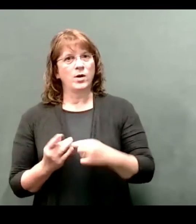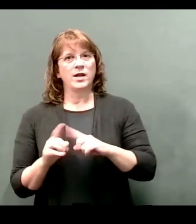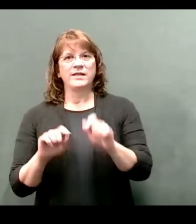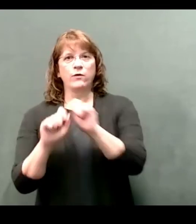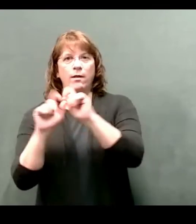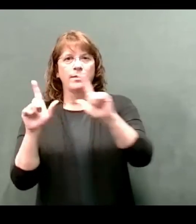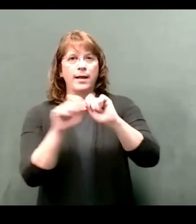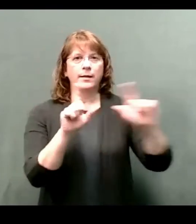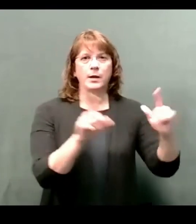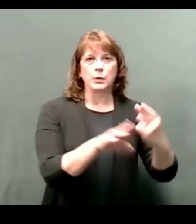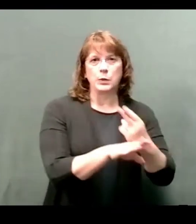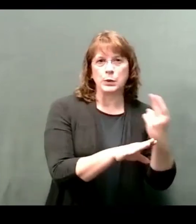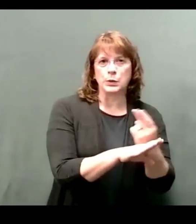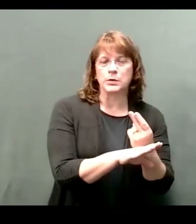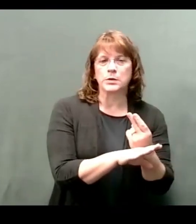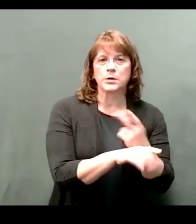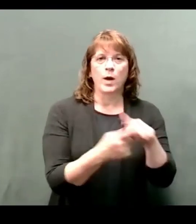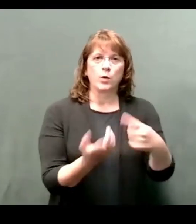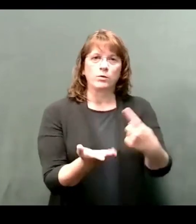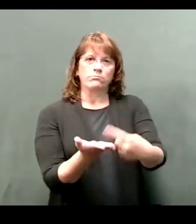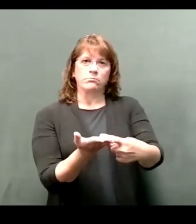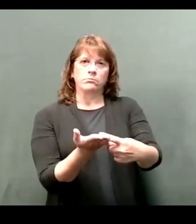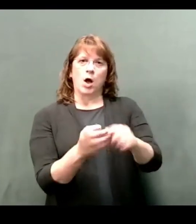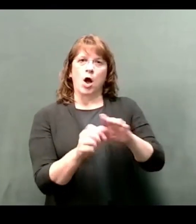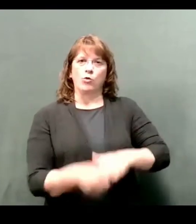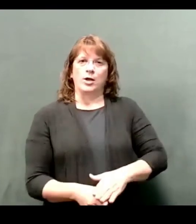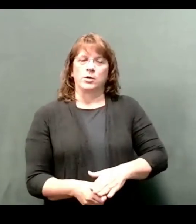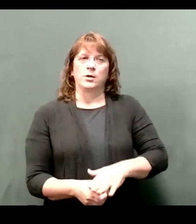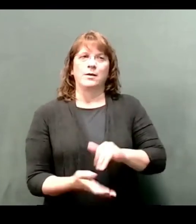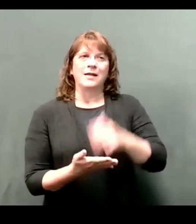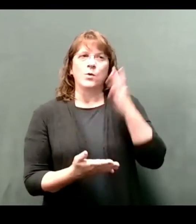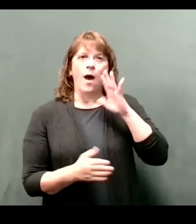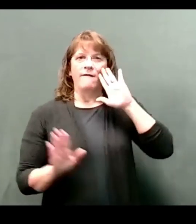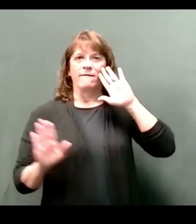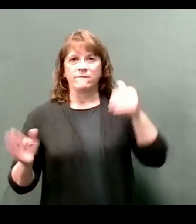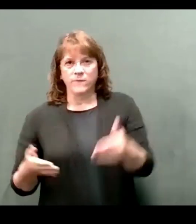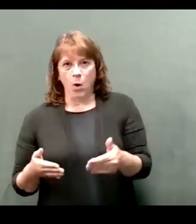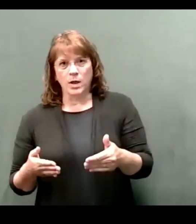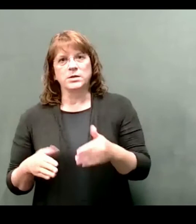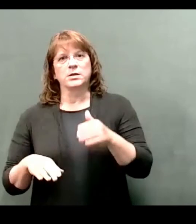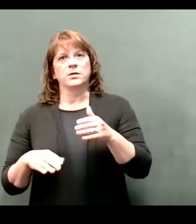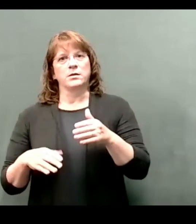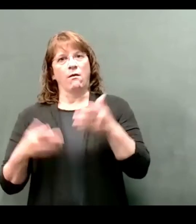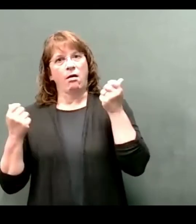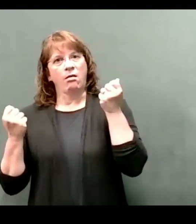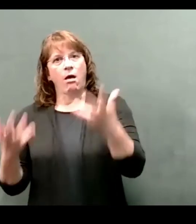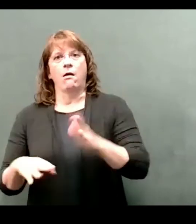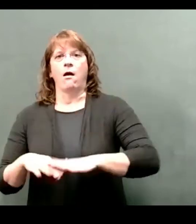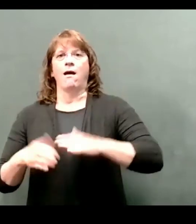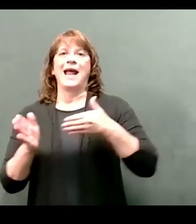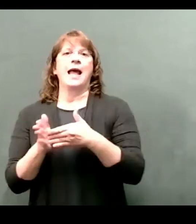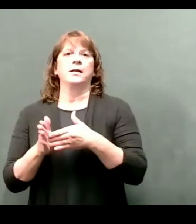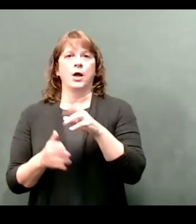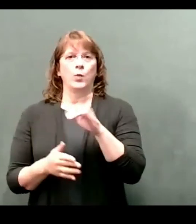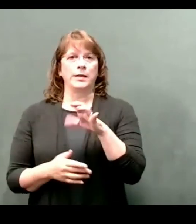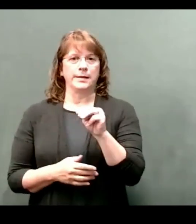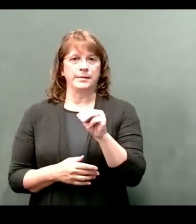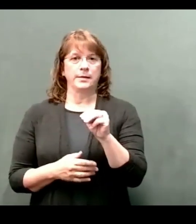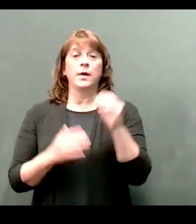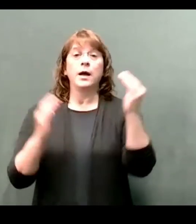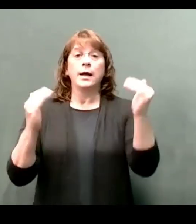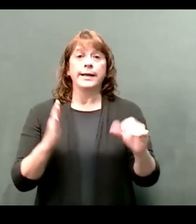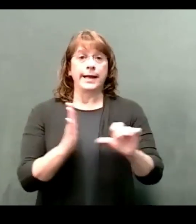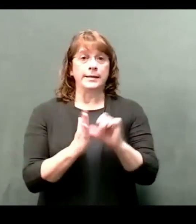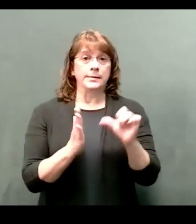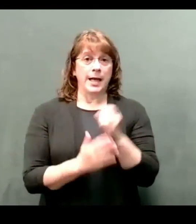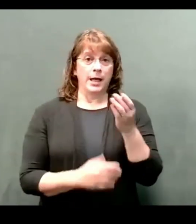lenses that we're using as we're discussing oppression, right? So that was why we focused so heavily on anti-racism here. And then on the next page,